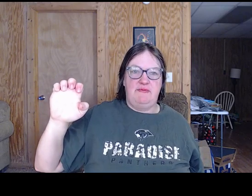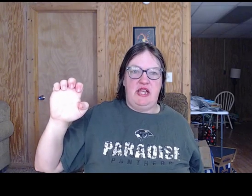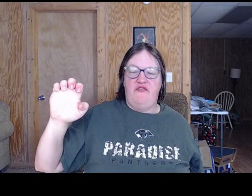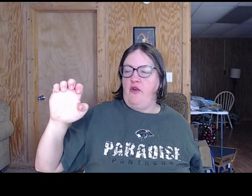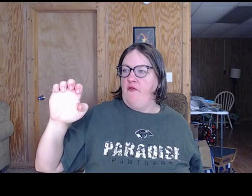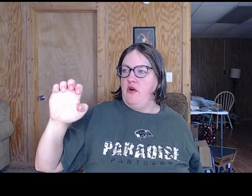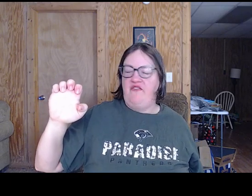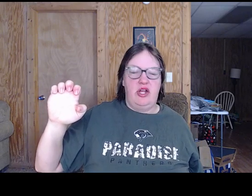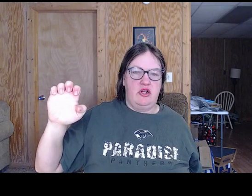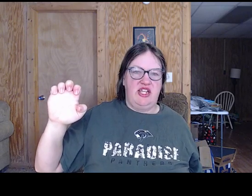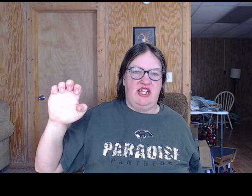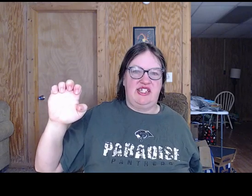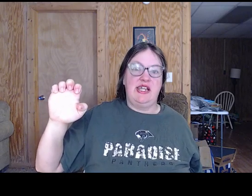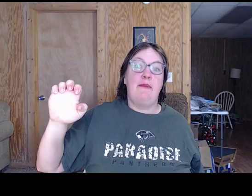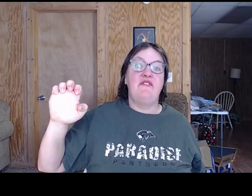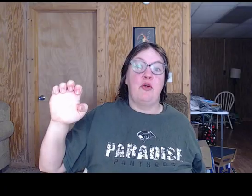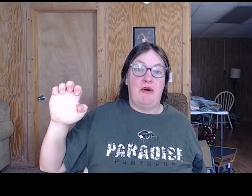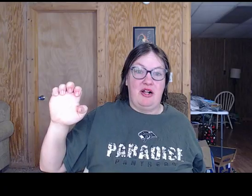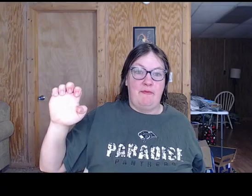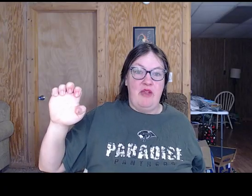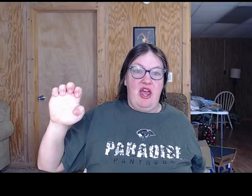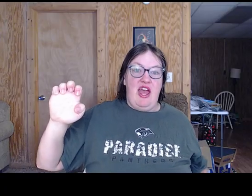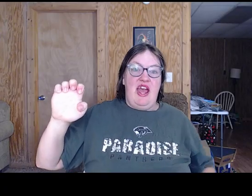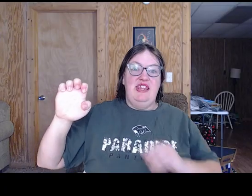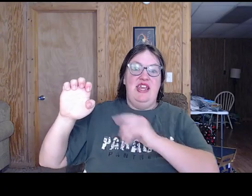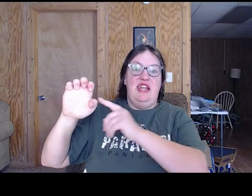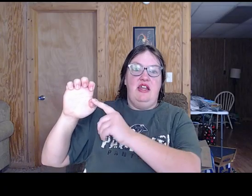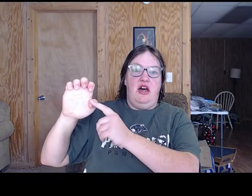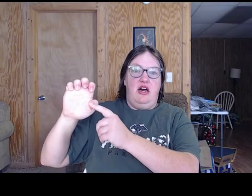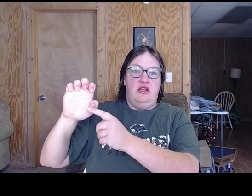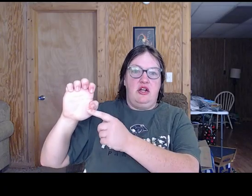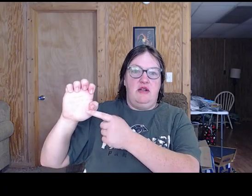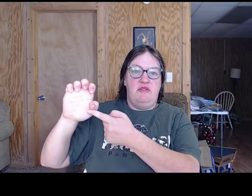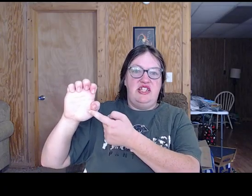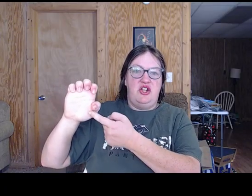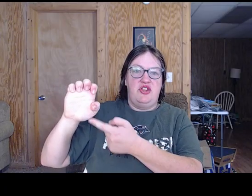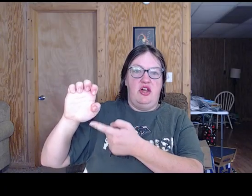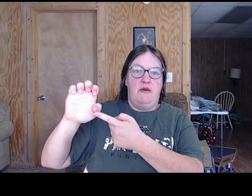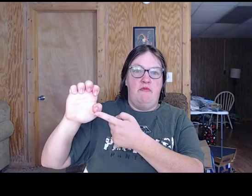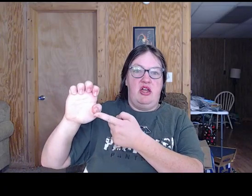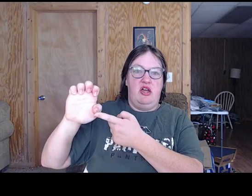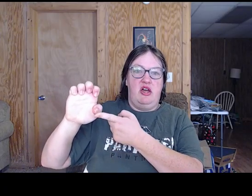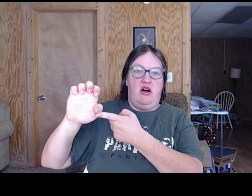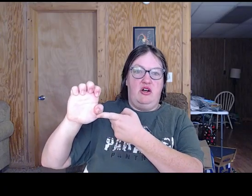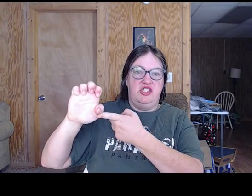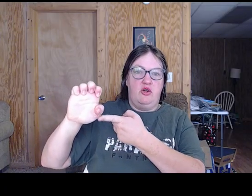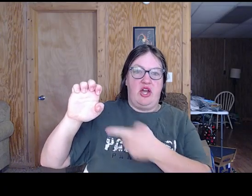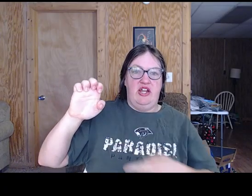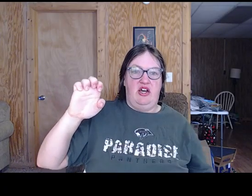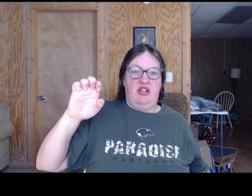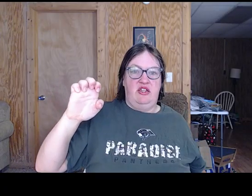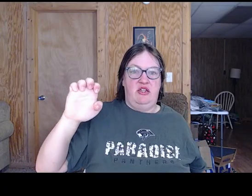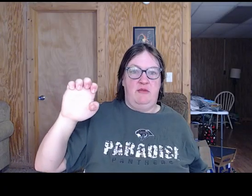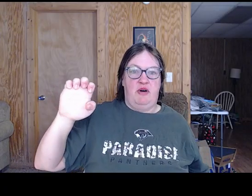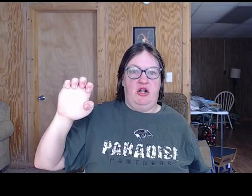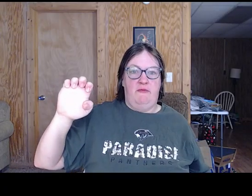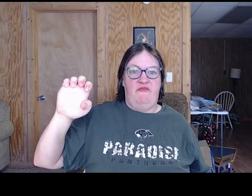of your four fingers against the top of your palm, and then you're going to place your thumb also kind of on the palm